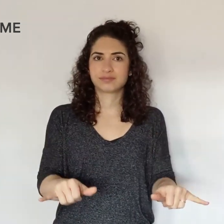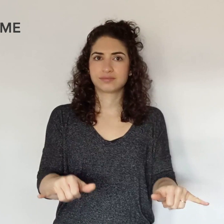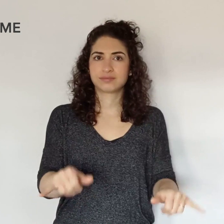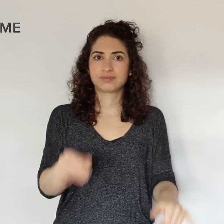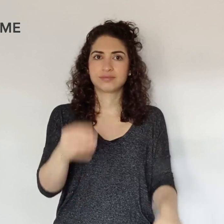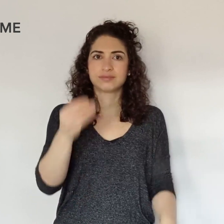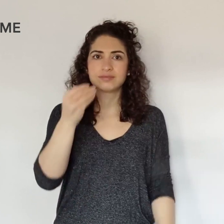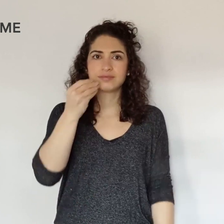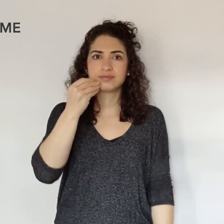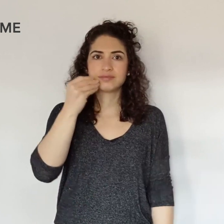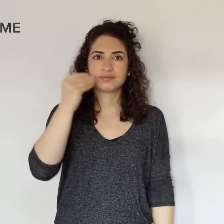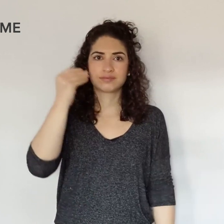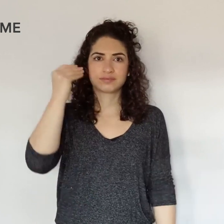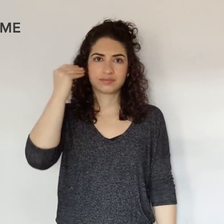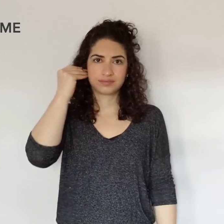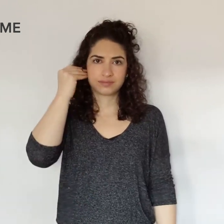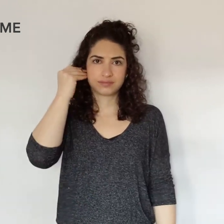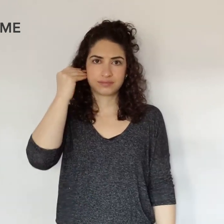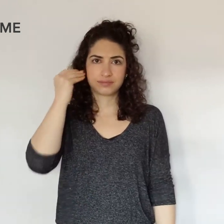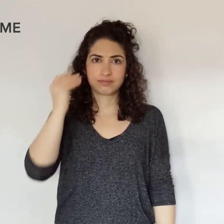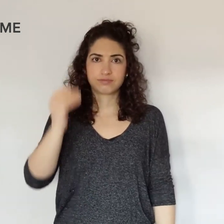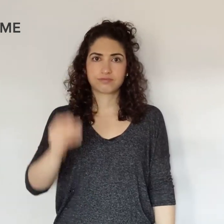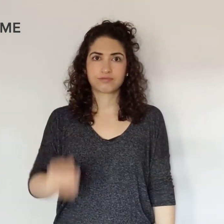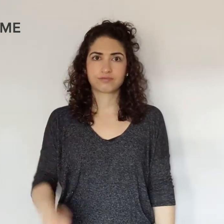Stay. Home.